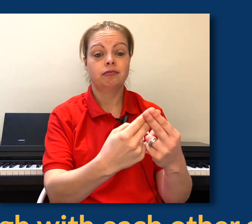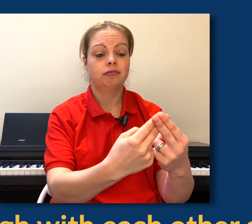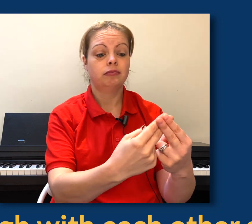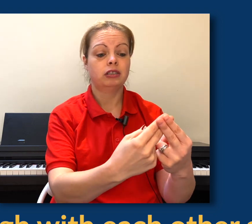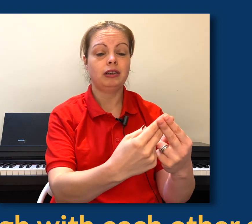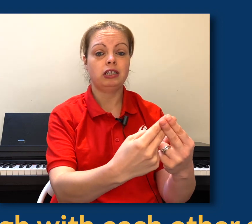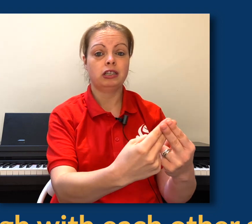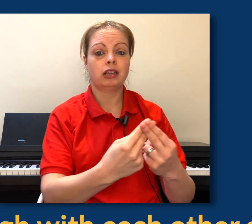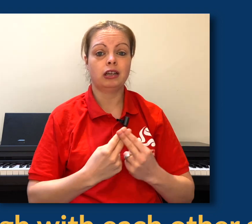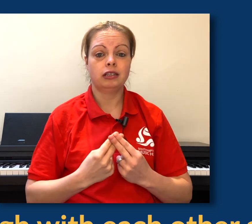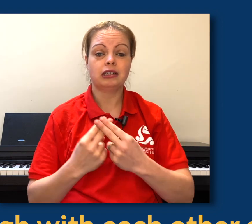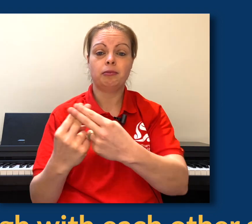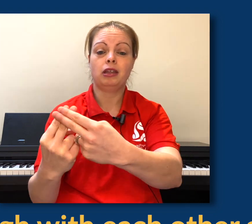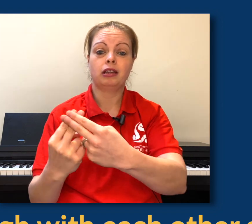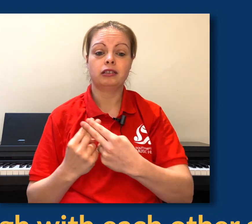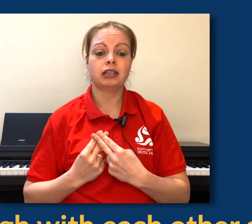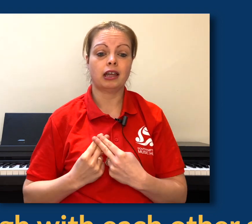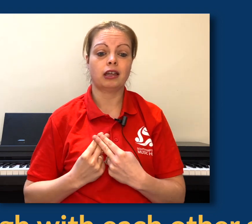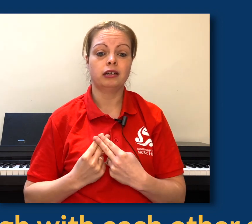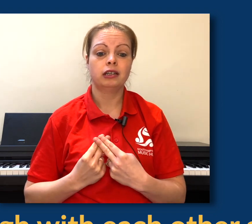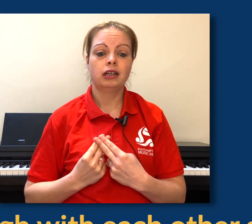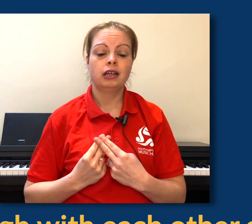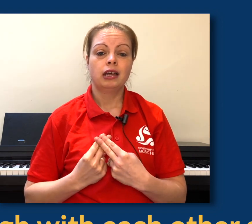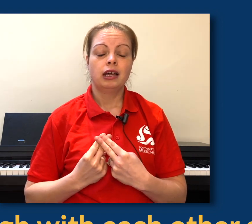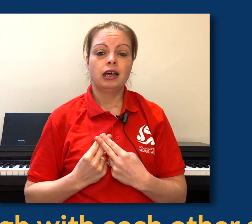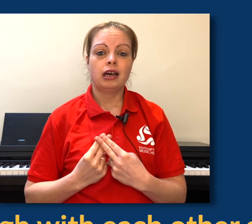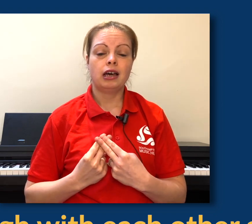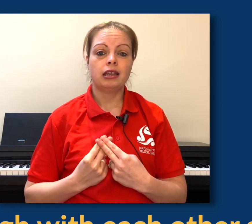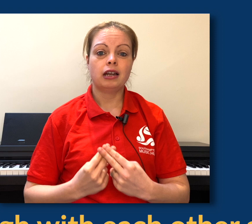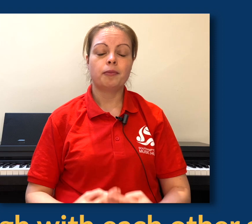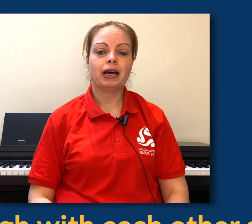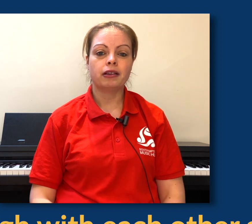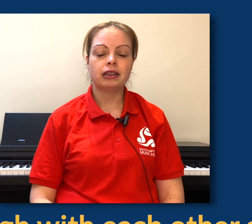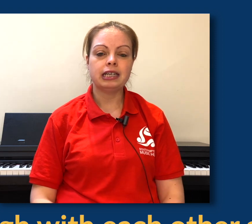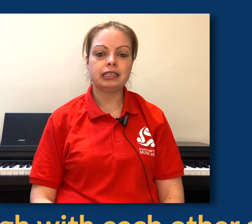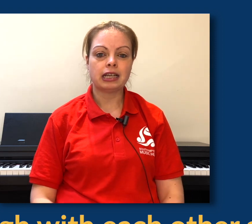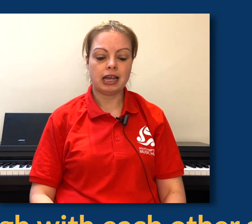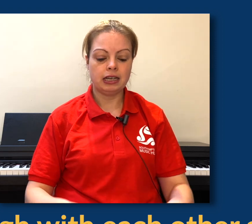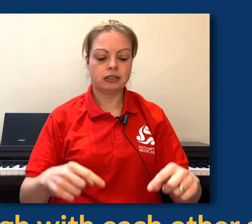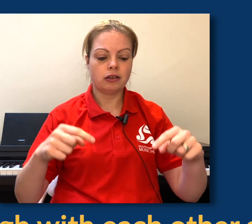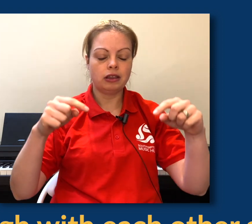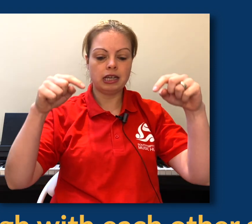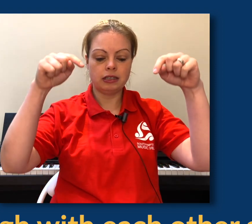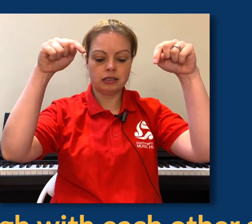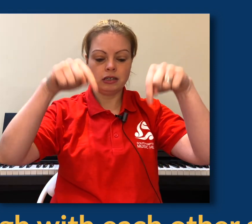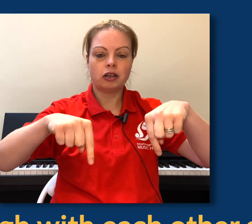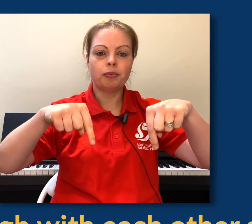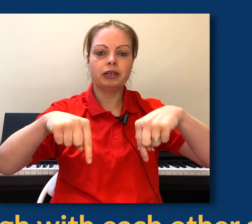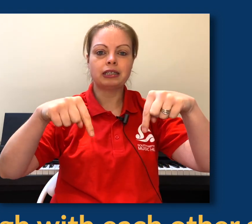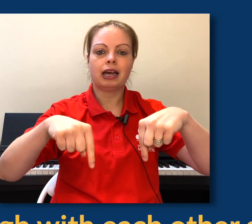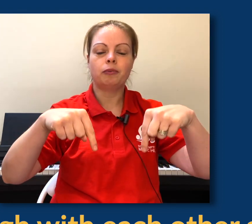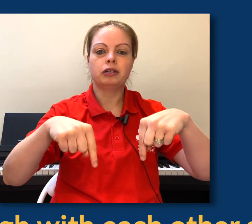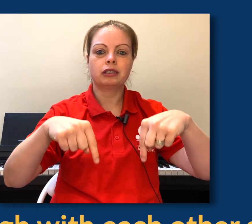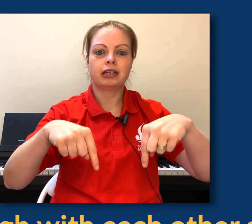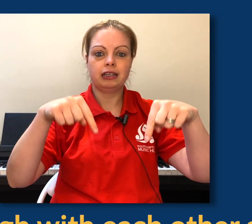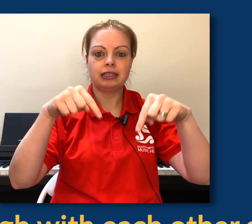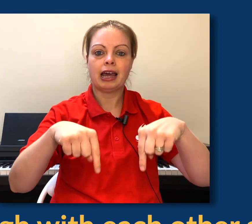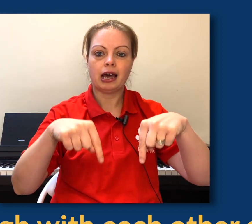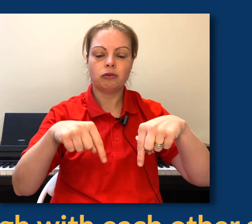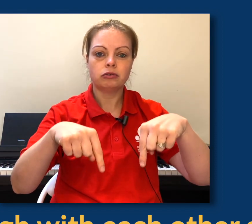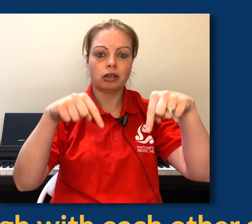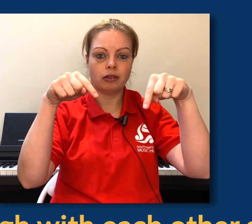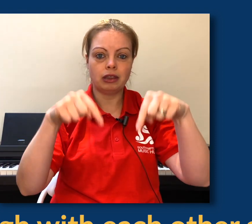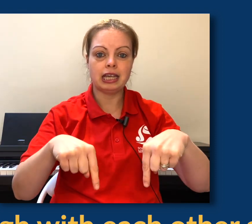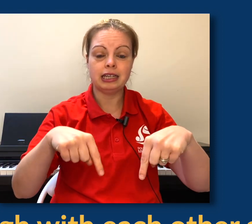together. So each other, same thing, together. And then about these days. So these, you're going to point downwards like